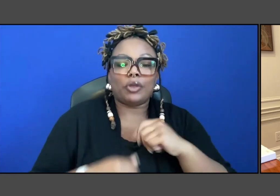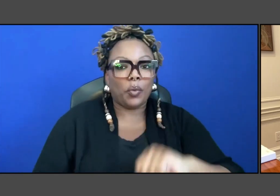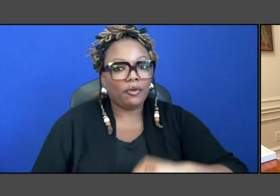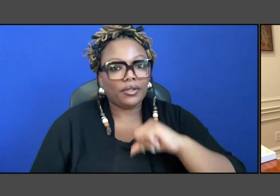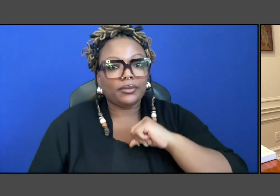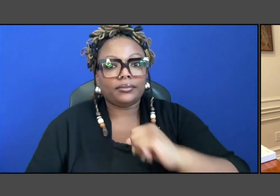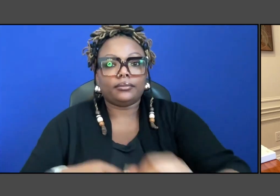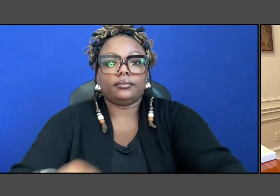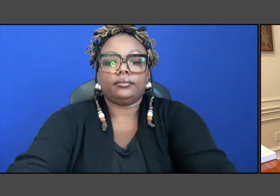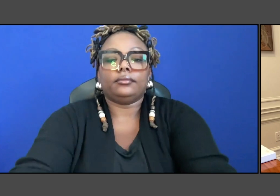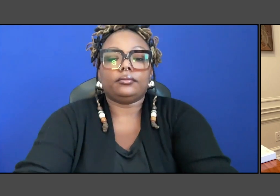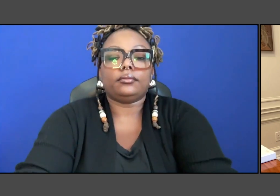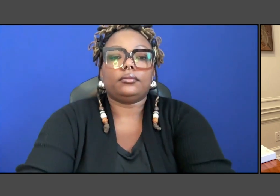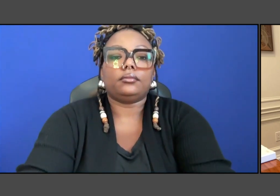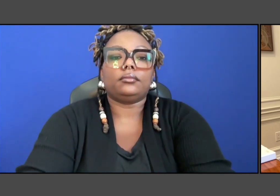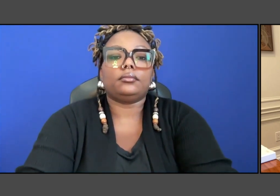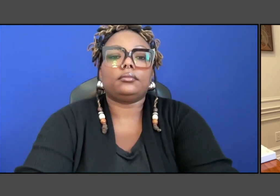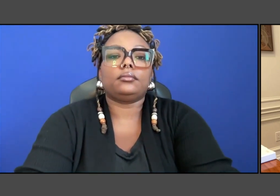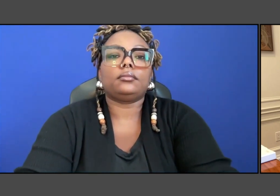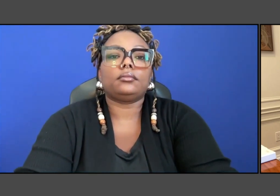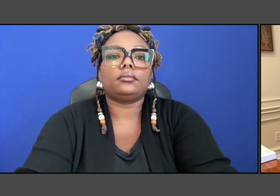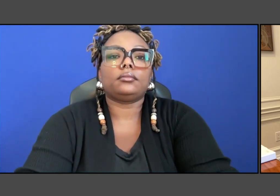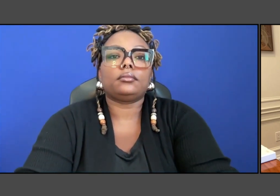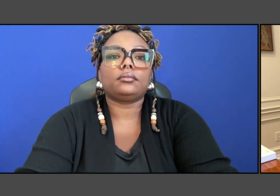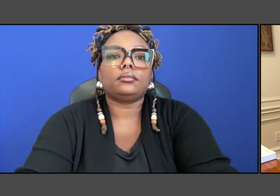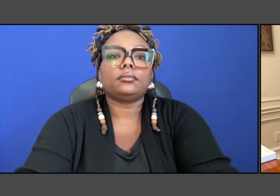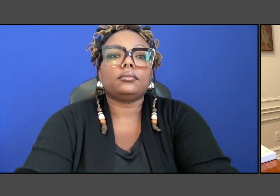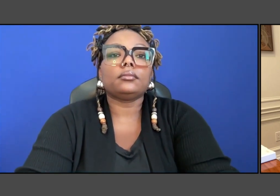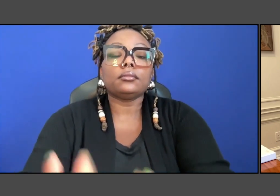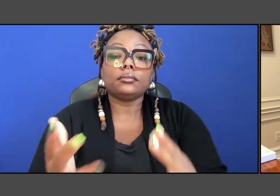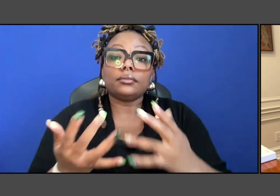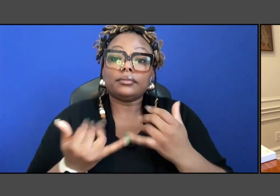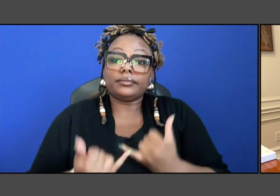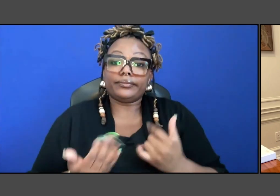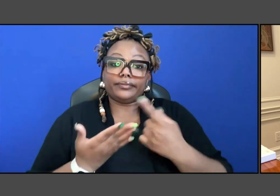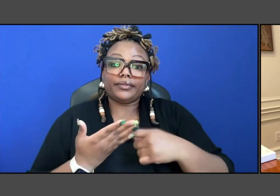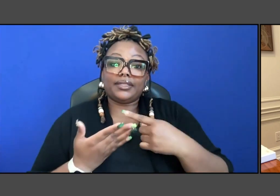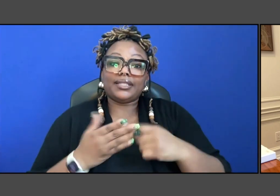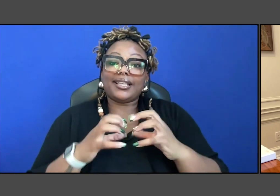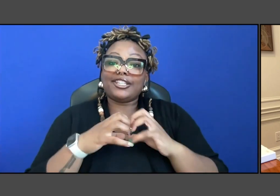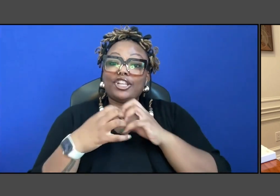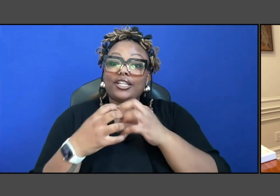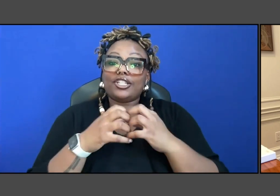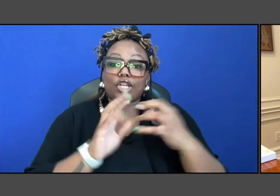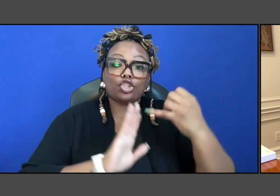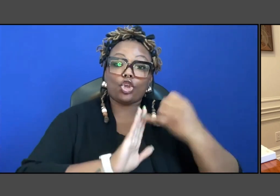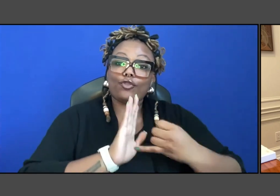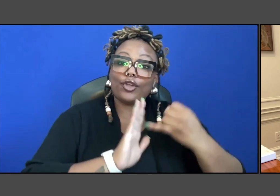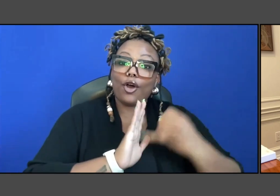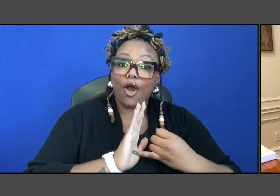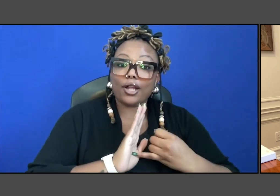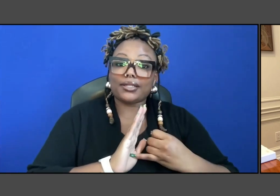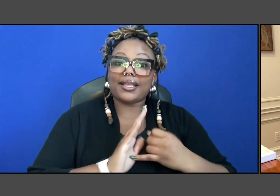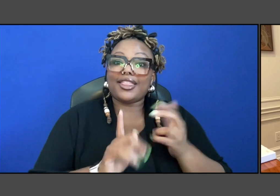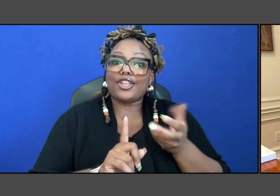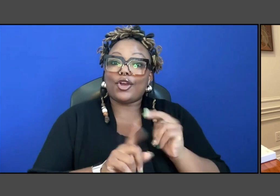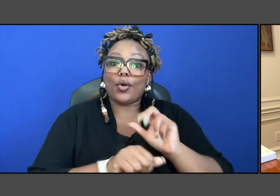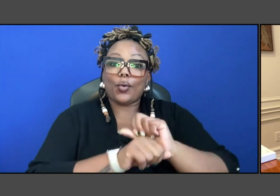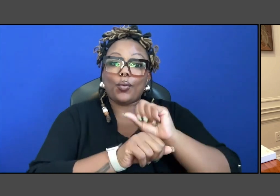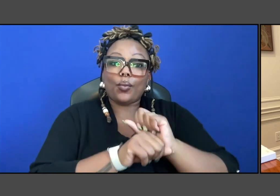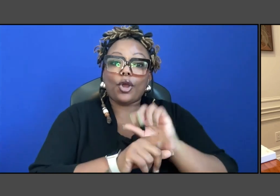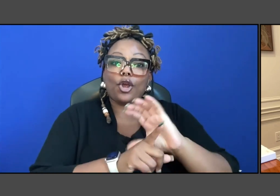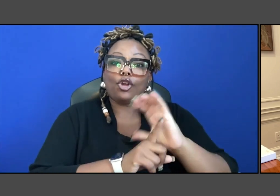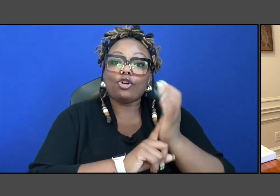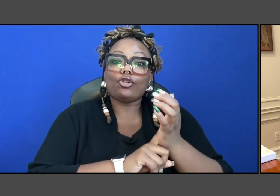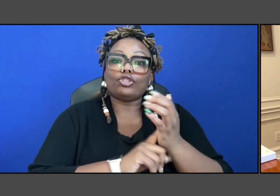So here today for our conversation to discuss the intersection of the arts in their own work, culture, and social justice in